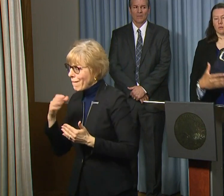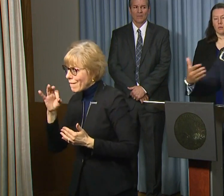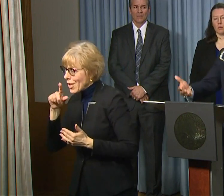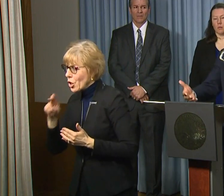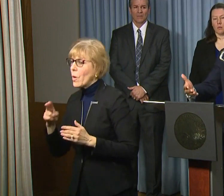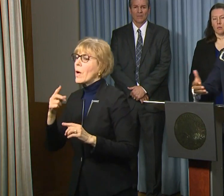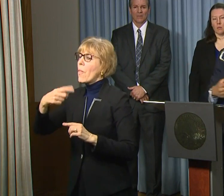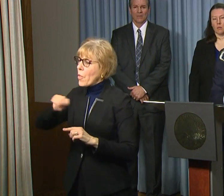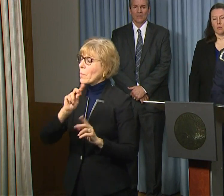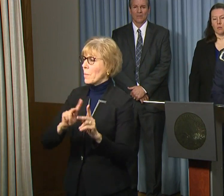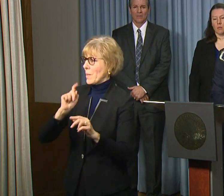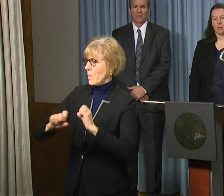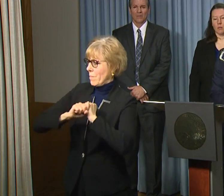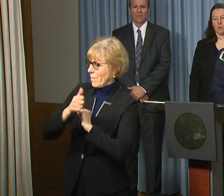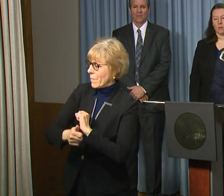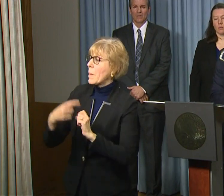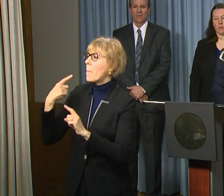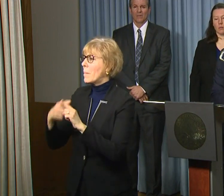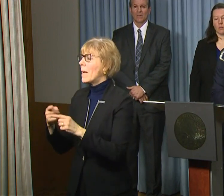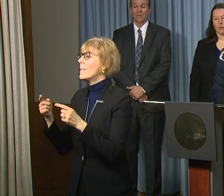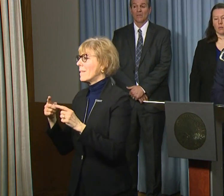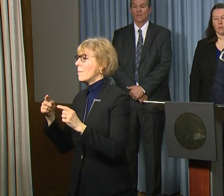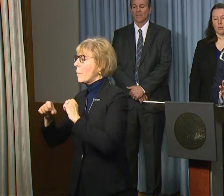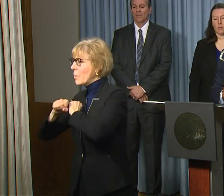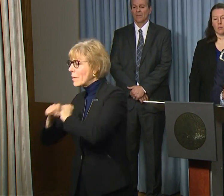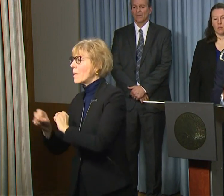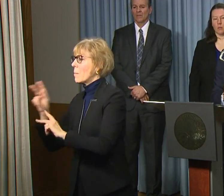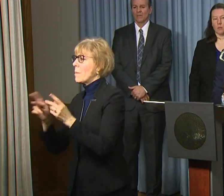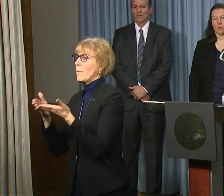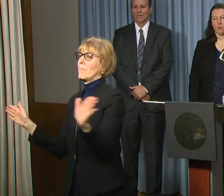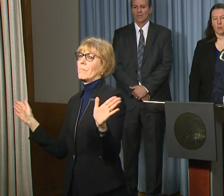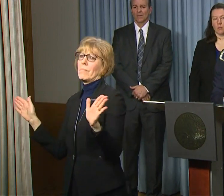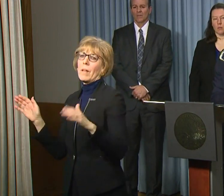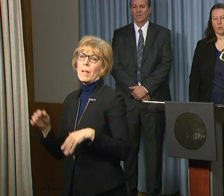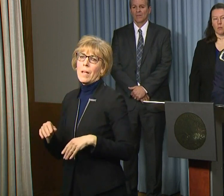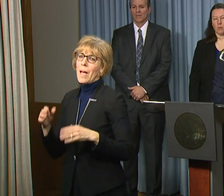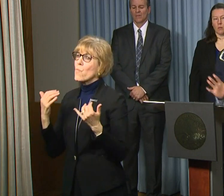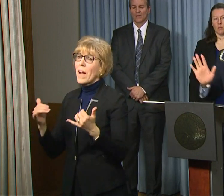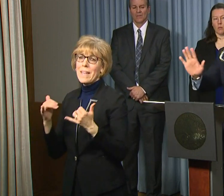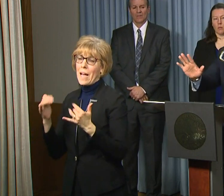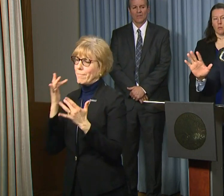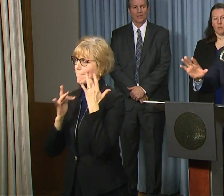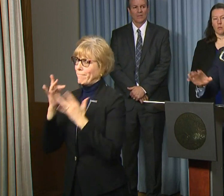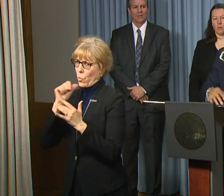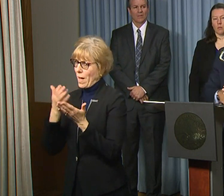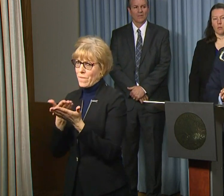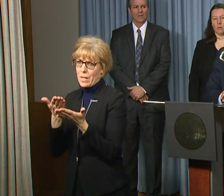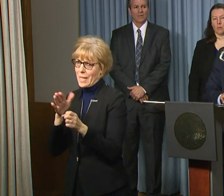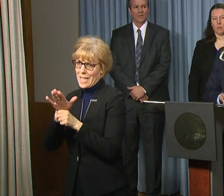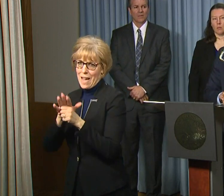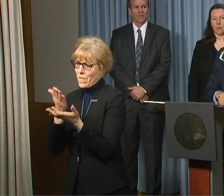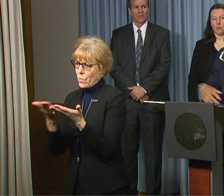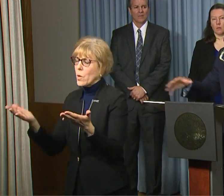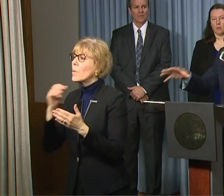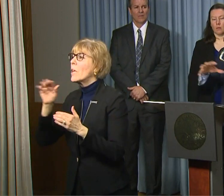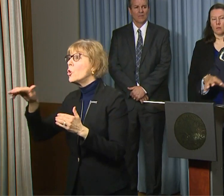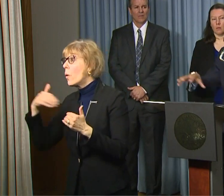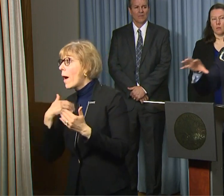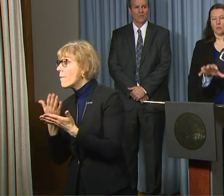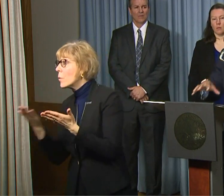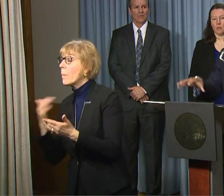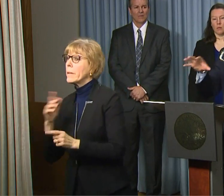protect themselves as well as the public that they're coming in contact with. And right now we are running a critical shortage. And it's not asking people to turn in their equipment. This